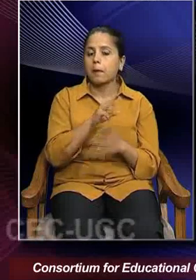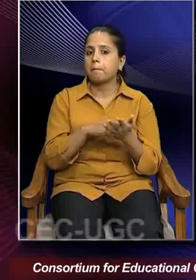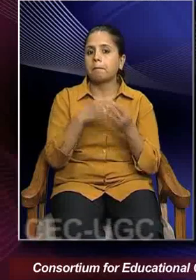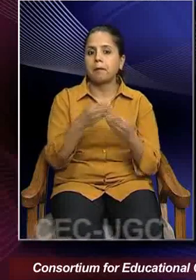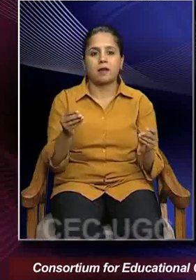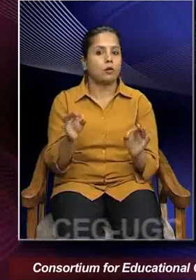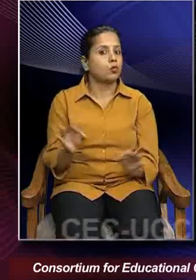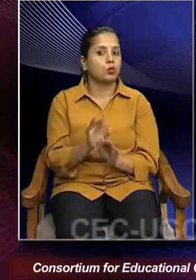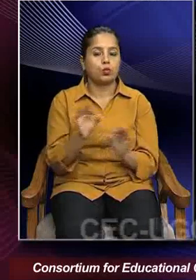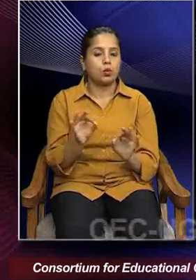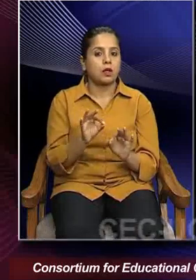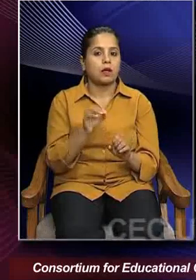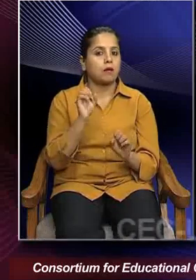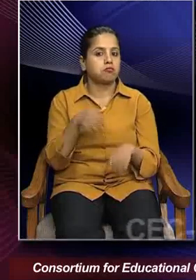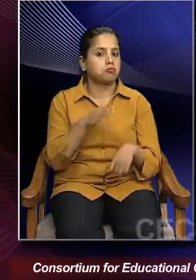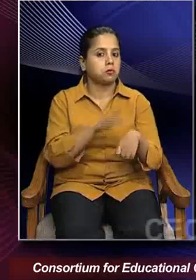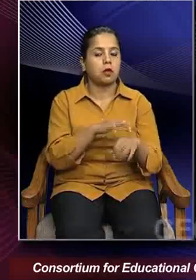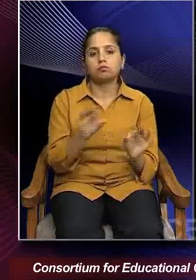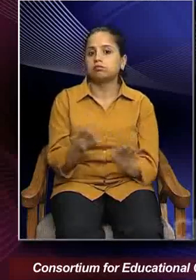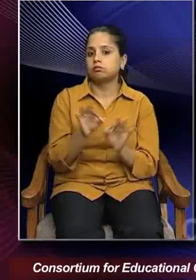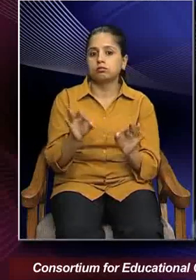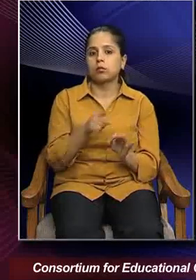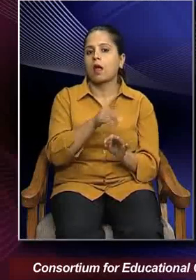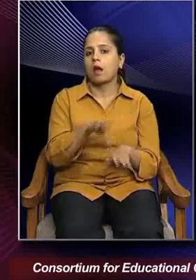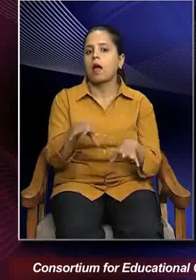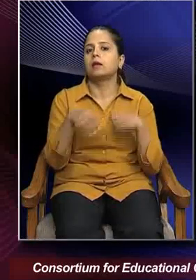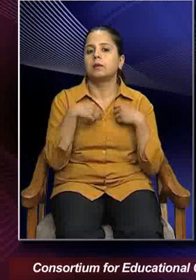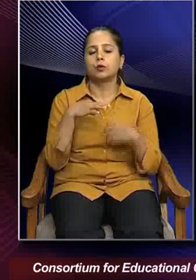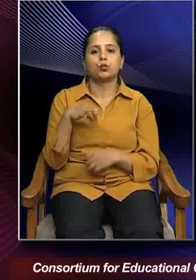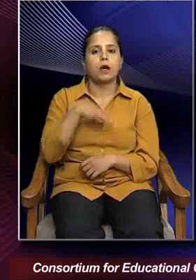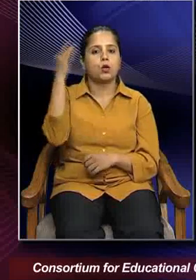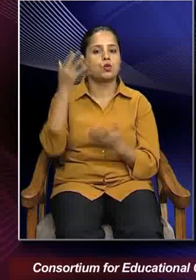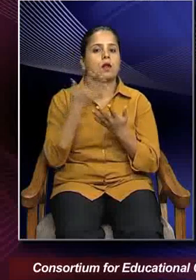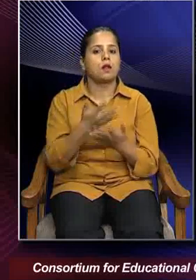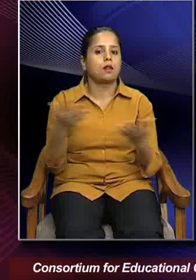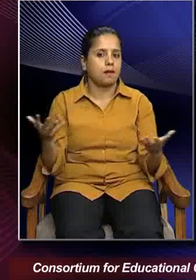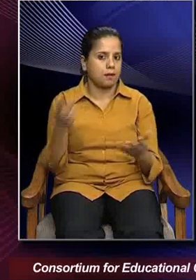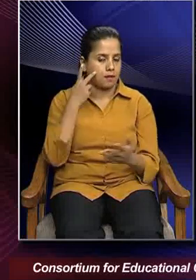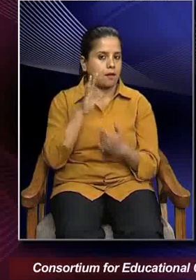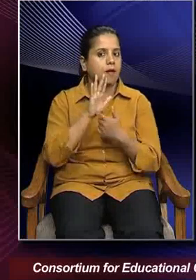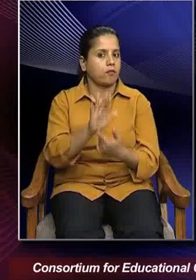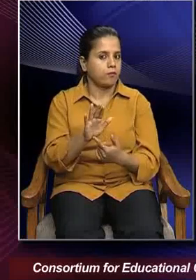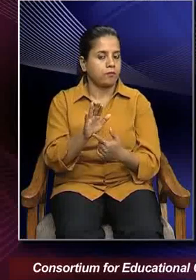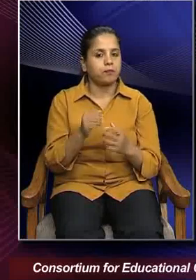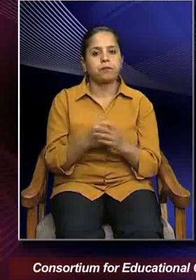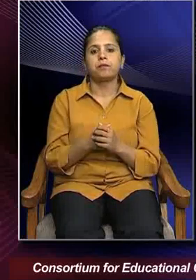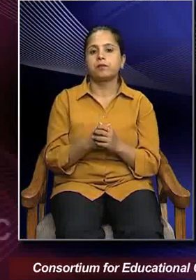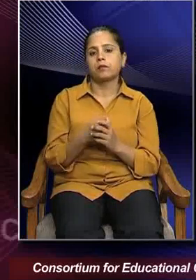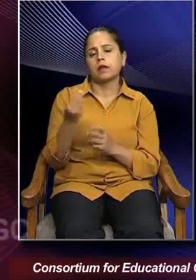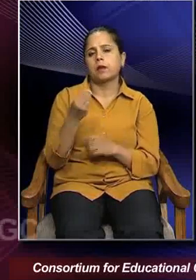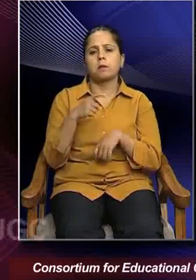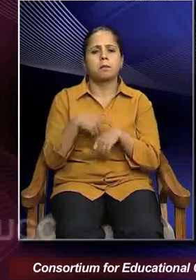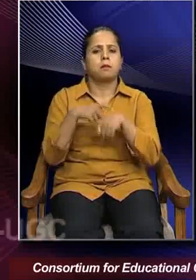materialistic, since it admits spiritual substance as well. Fine. Sometimes